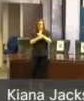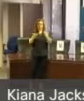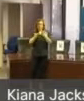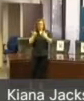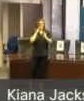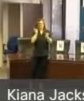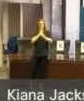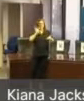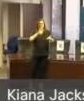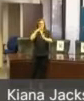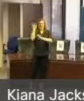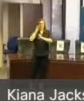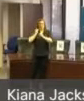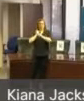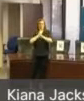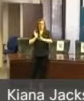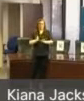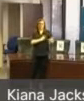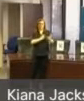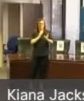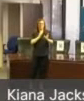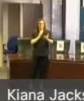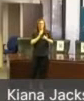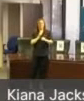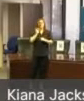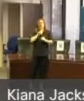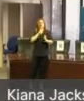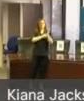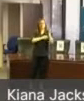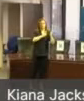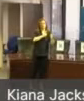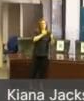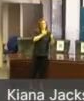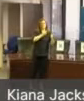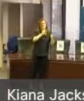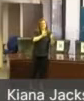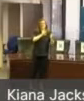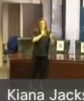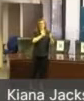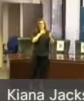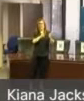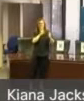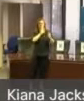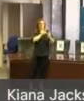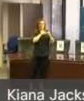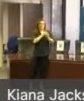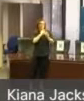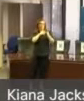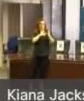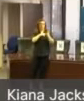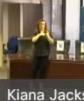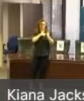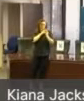preparedness plans. These rules are located in Chapter 111-816 of the Department's Rules and Regulations. And